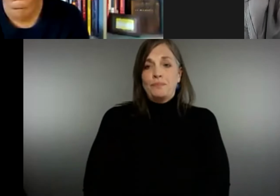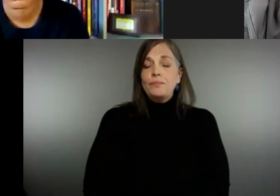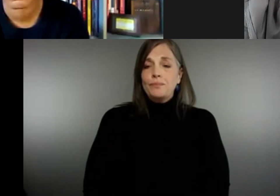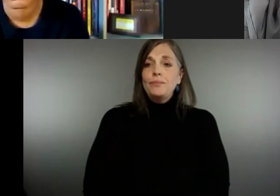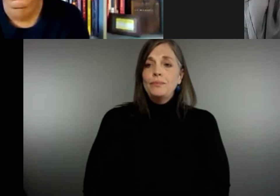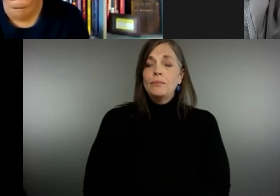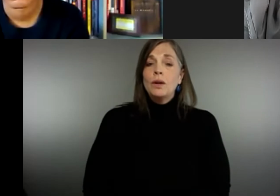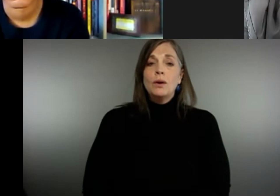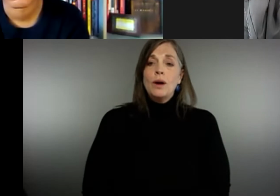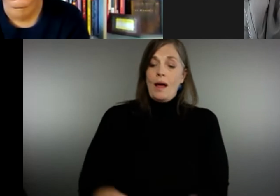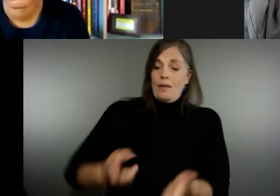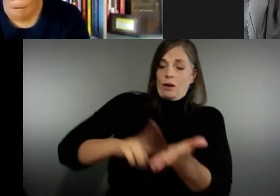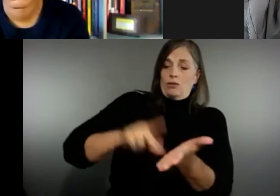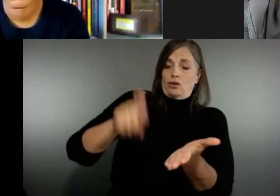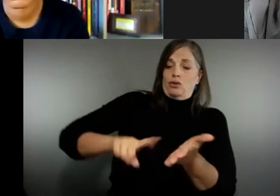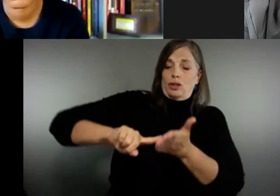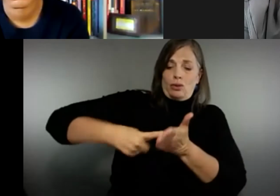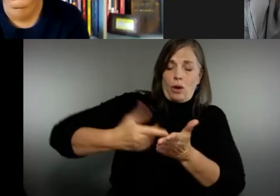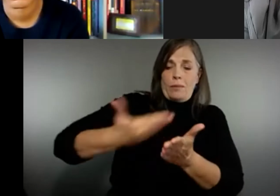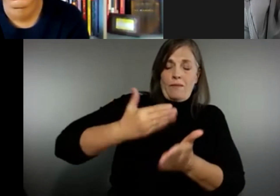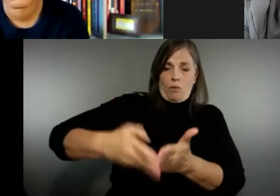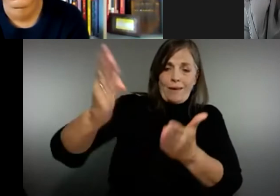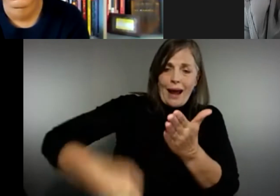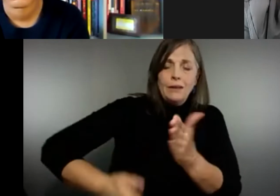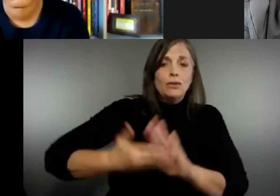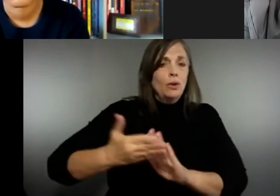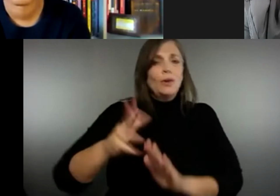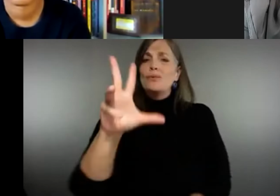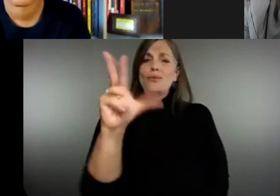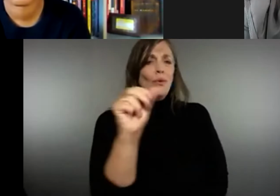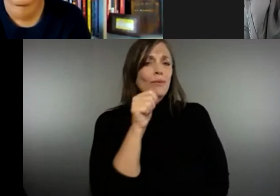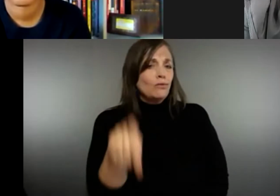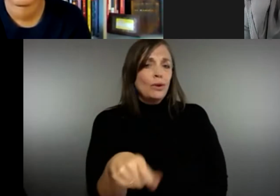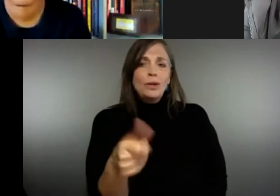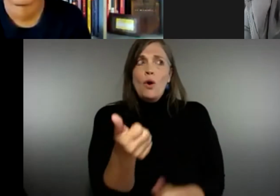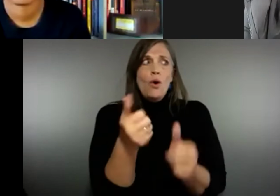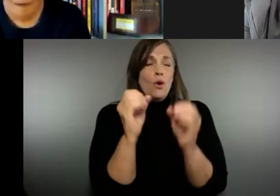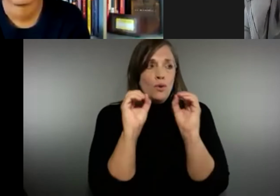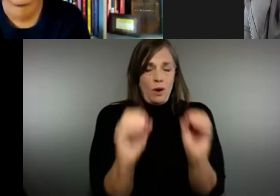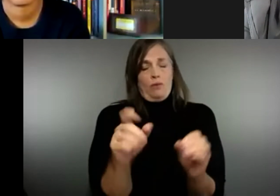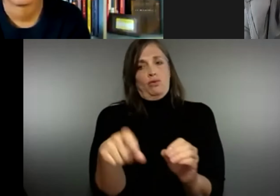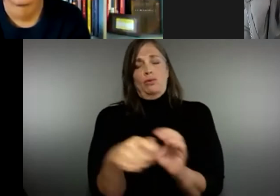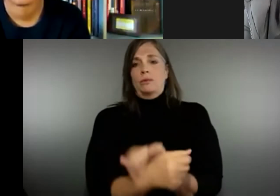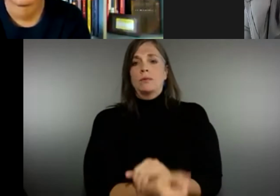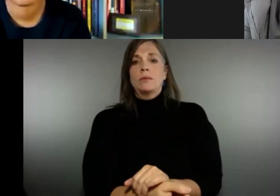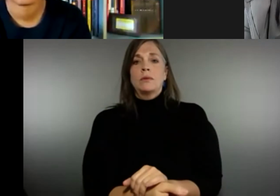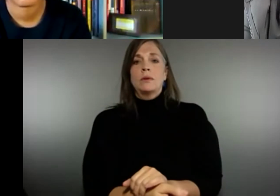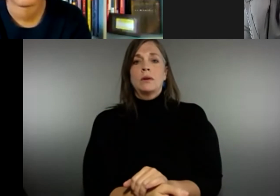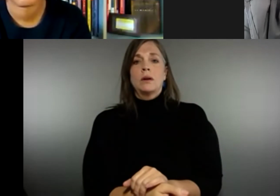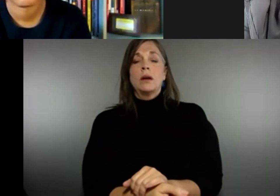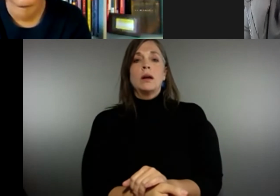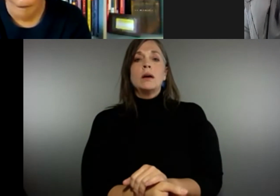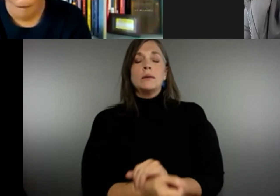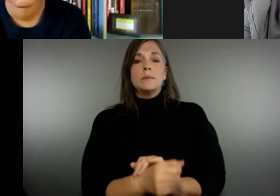start before it has actually been executed no one should be required to uh to provide loans to the city